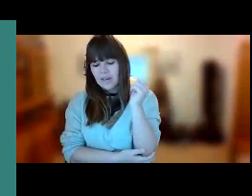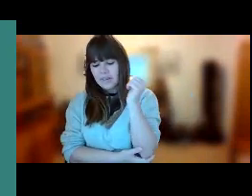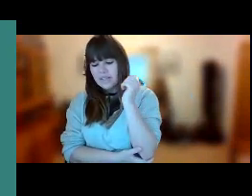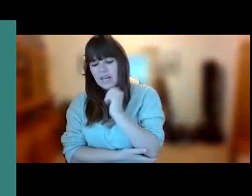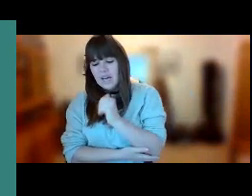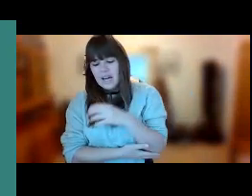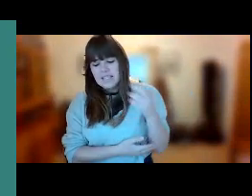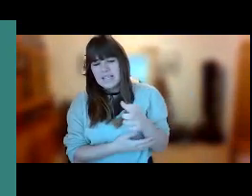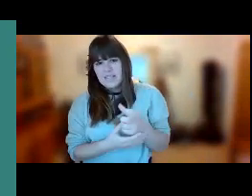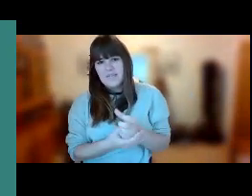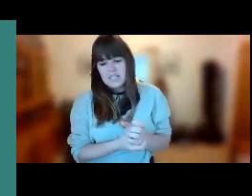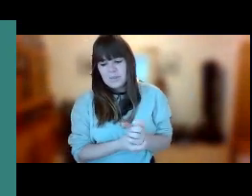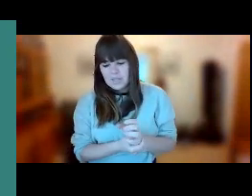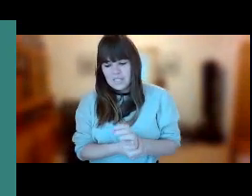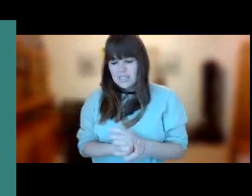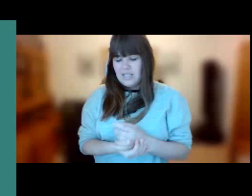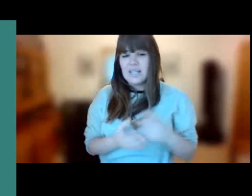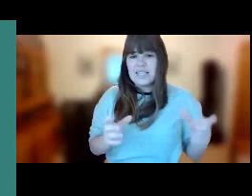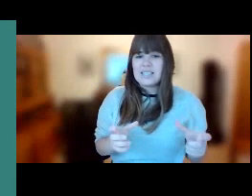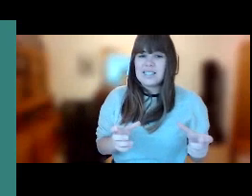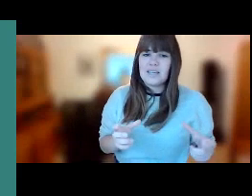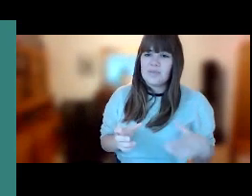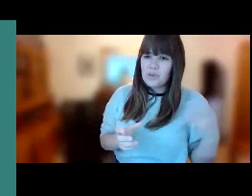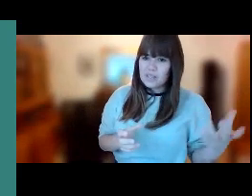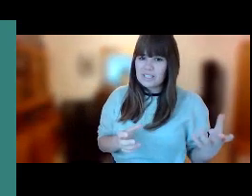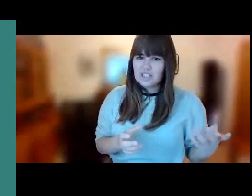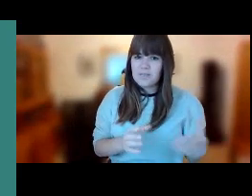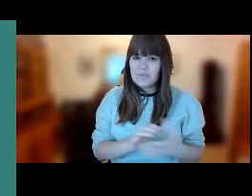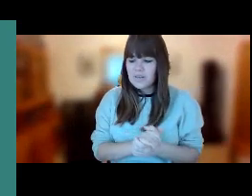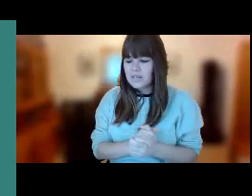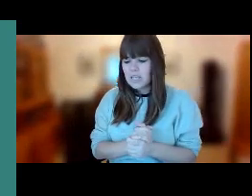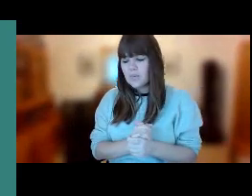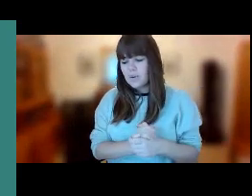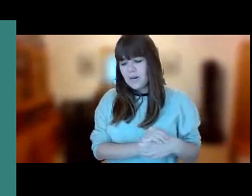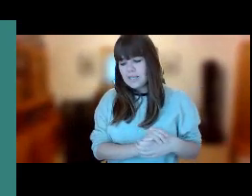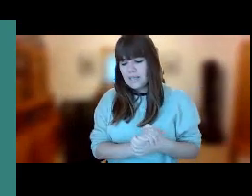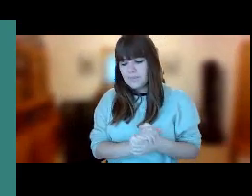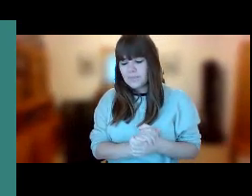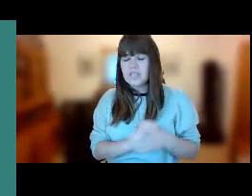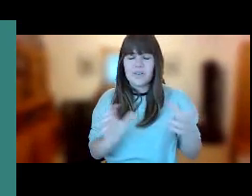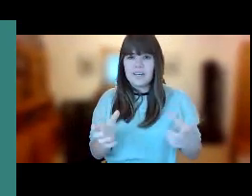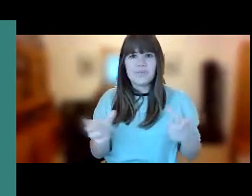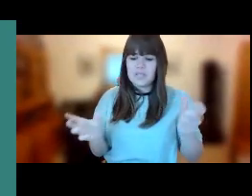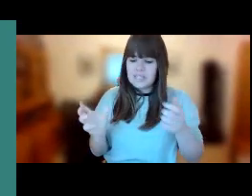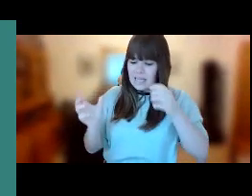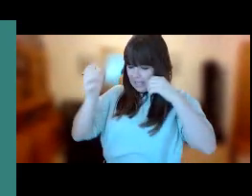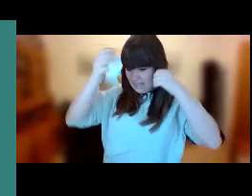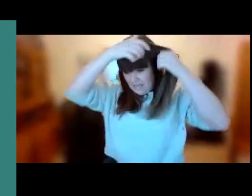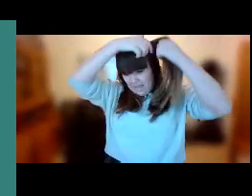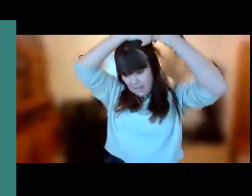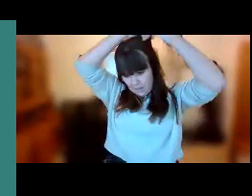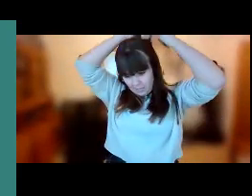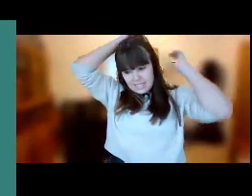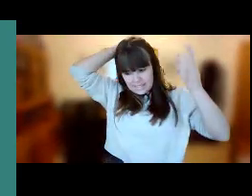work with. So identity first puts the identity before a condition. So for example, a person puts